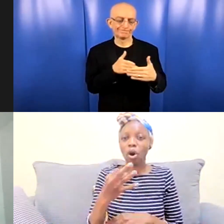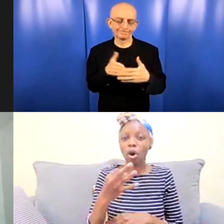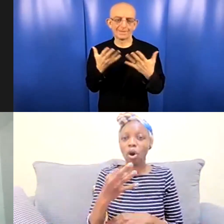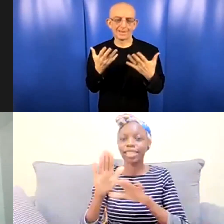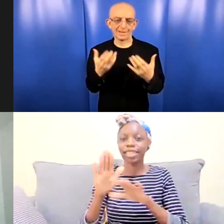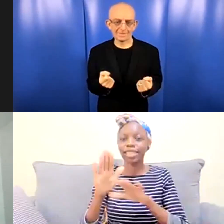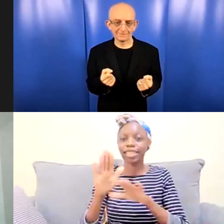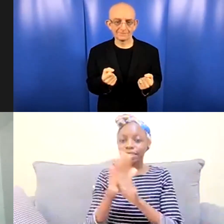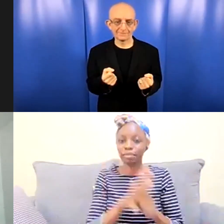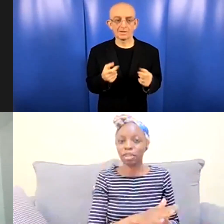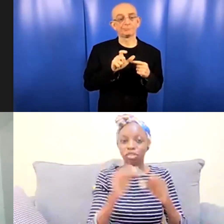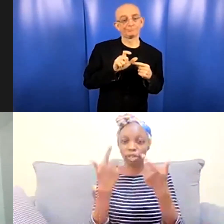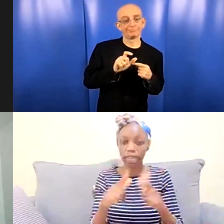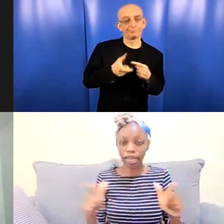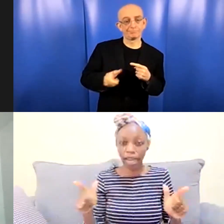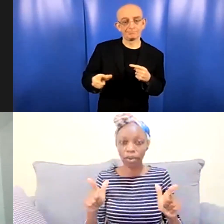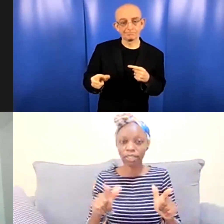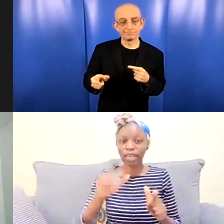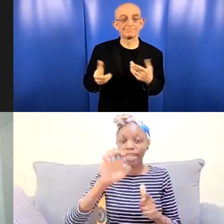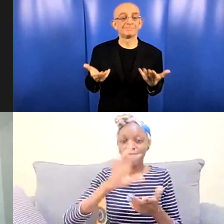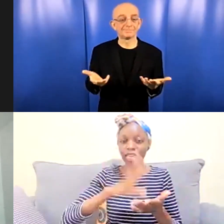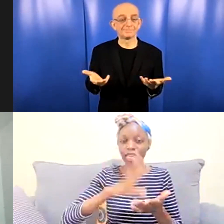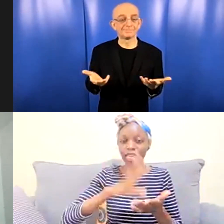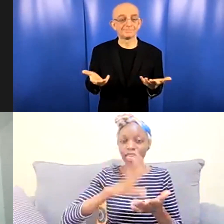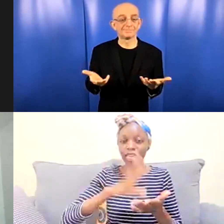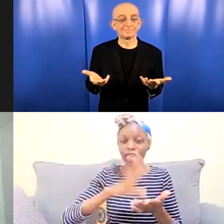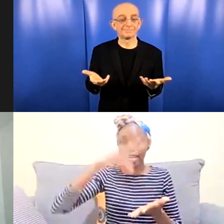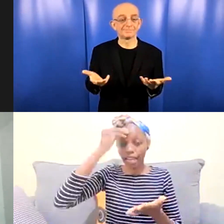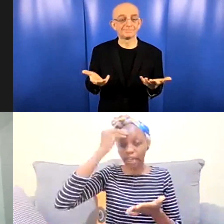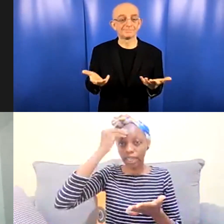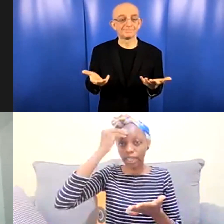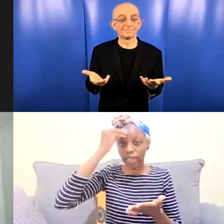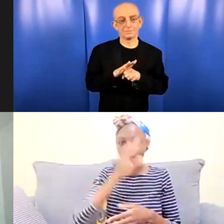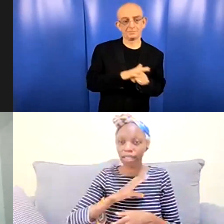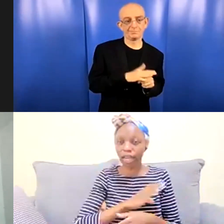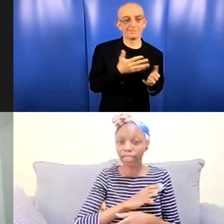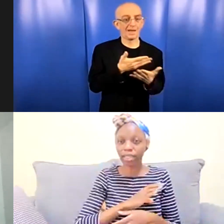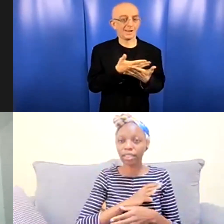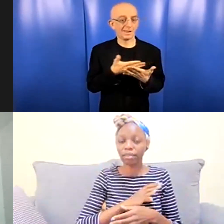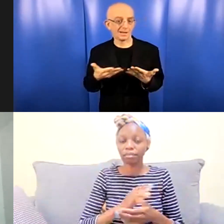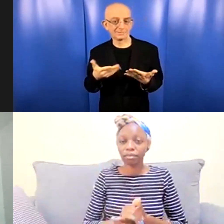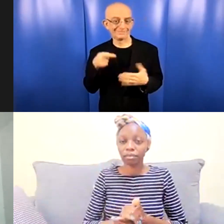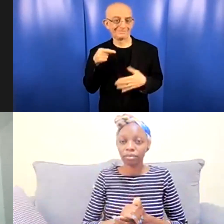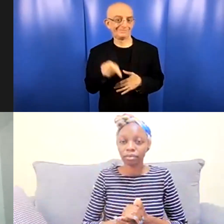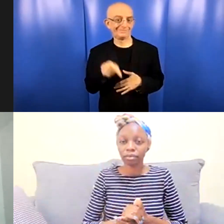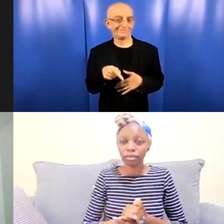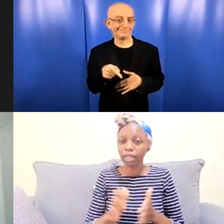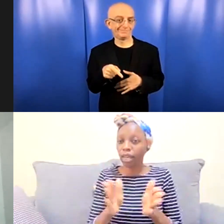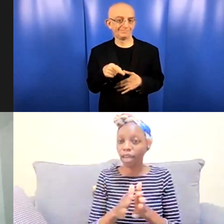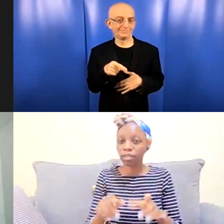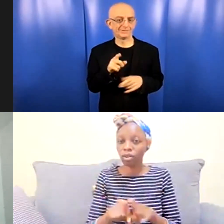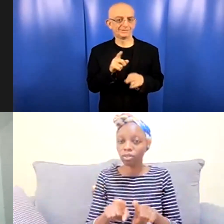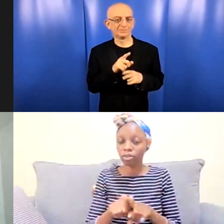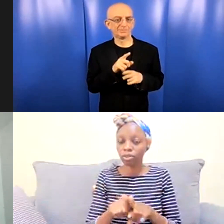non-discriminatory language, e-learning characters with disabilities,